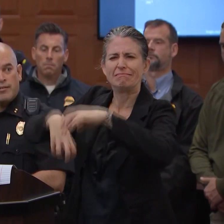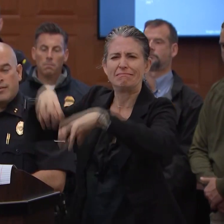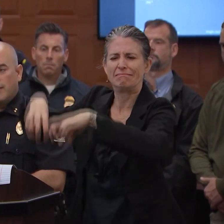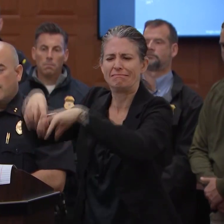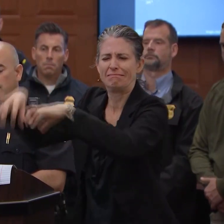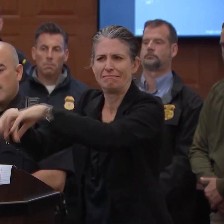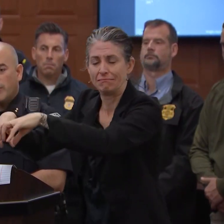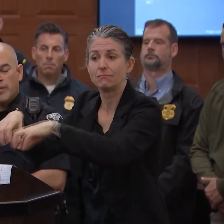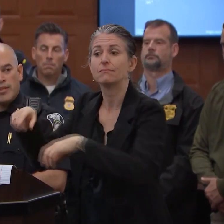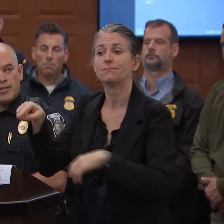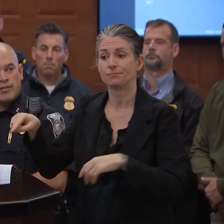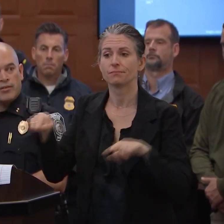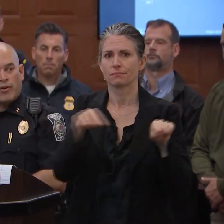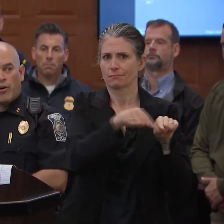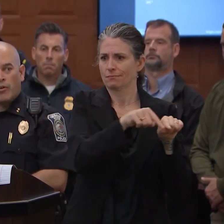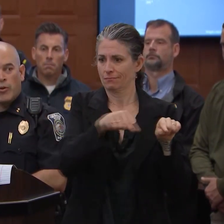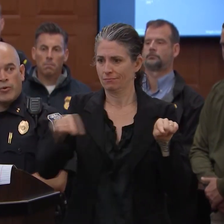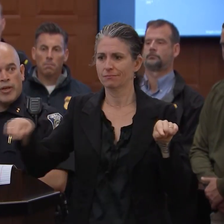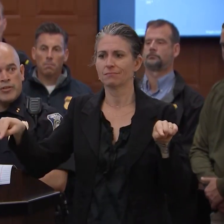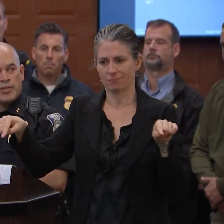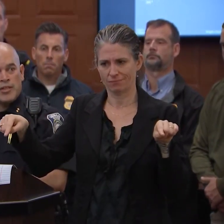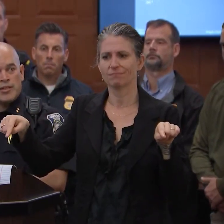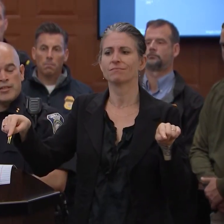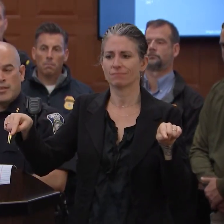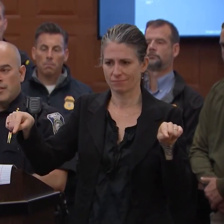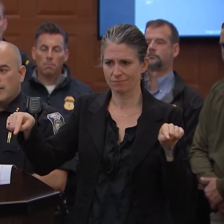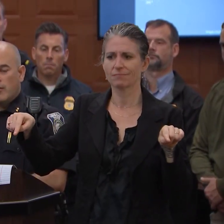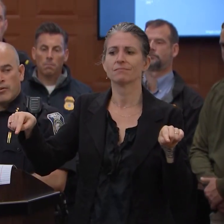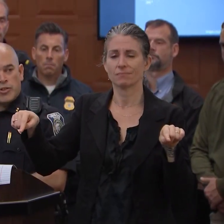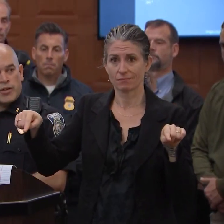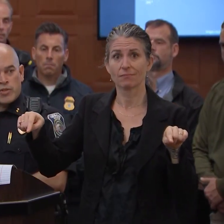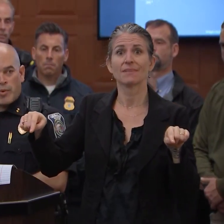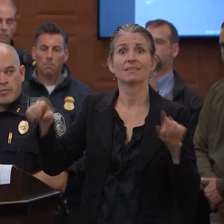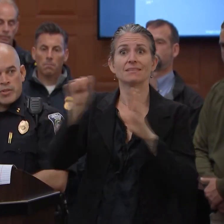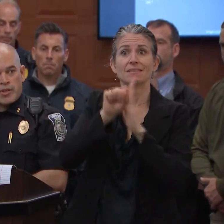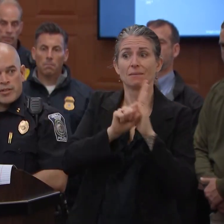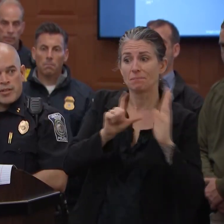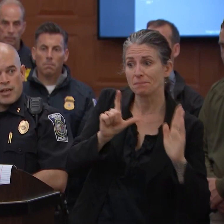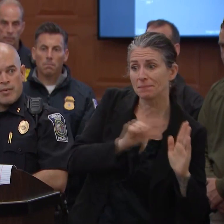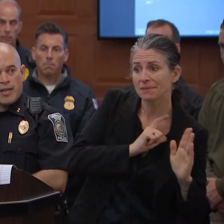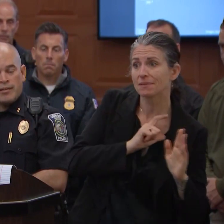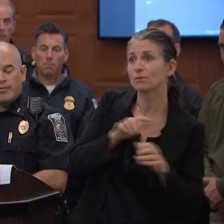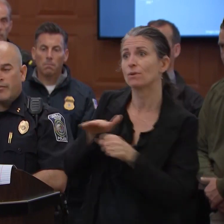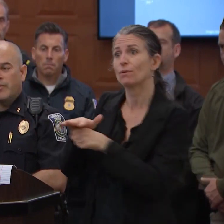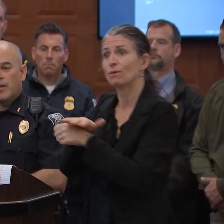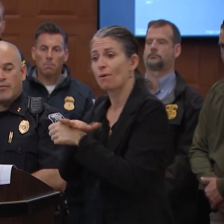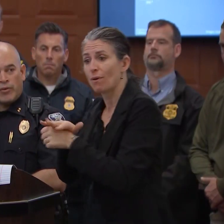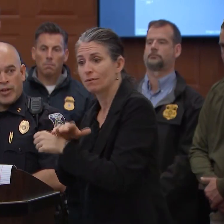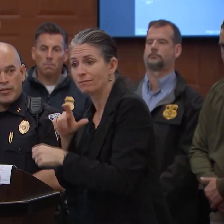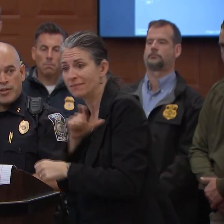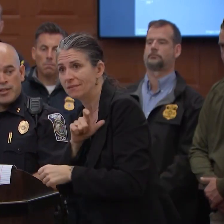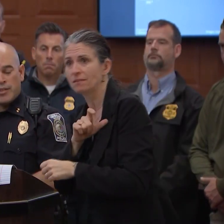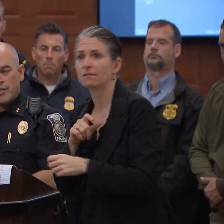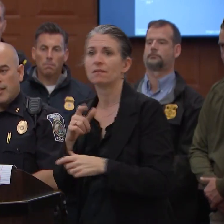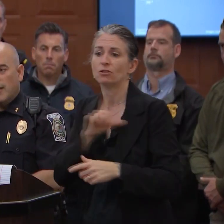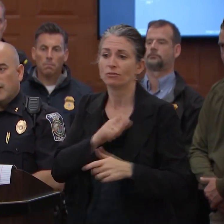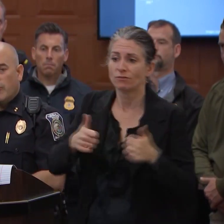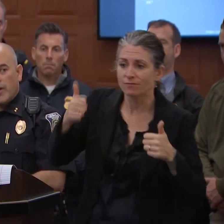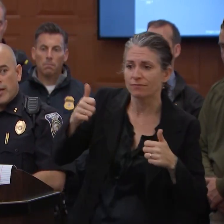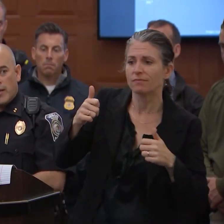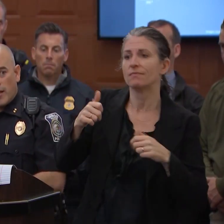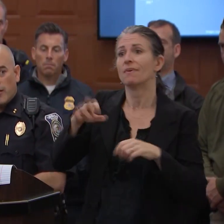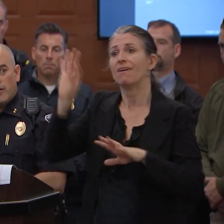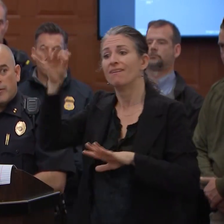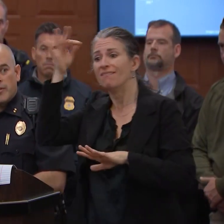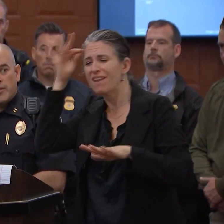state police, all the local agencies, all the sheriff's departments across the state of Maine, federal agencies.